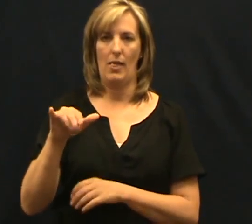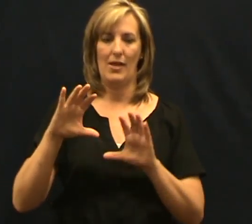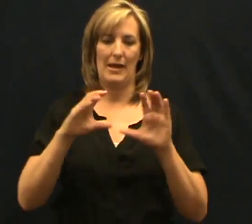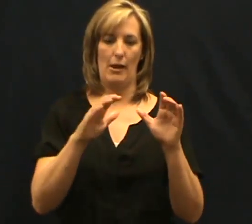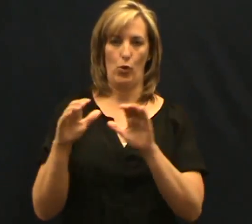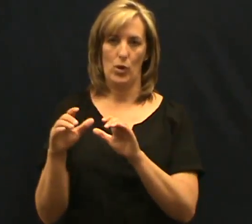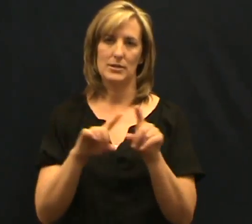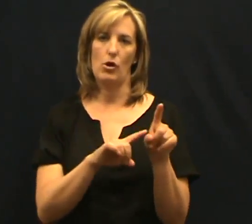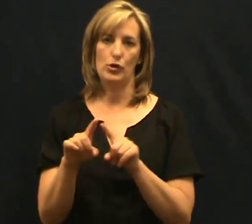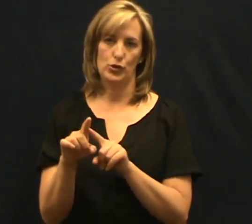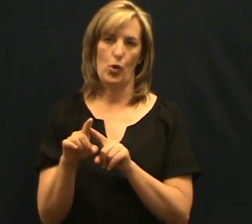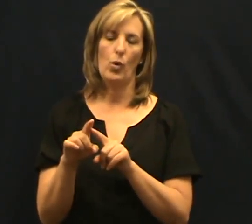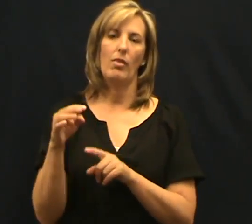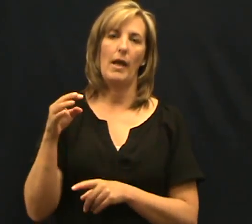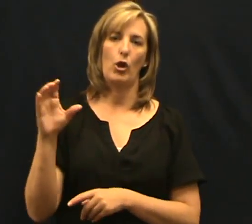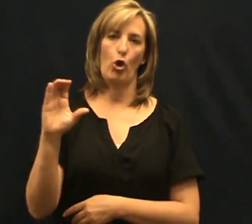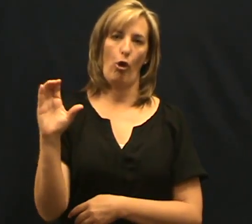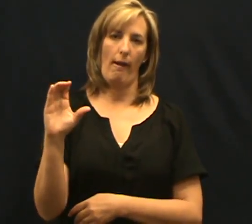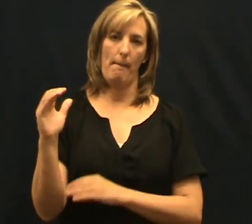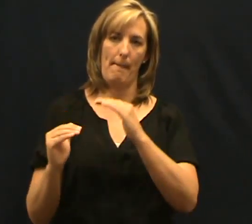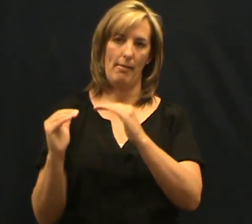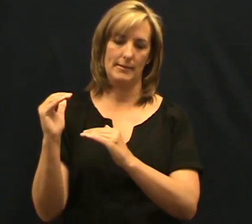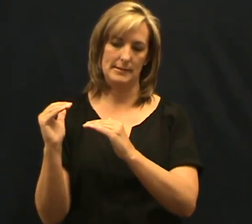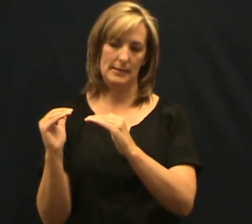normal credit balances. Dividends declared.